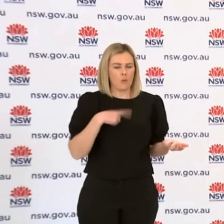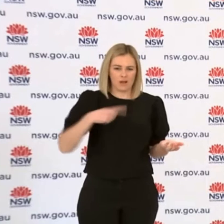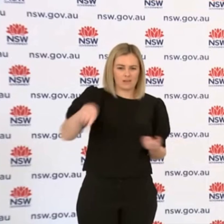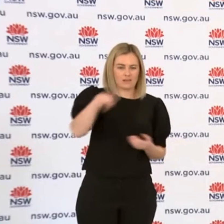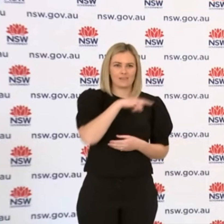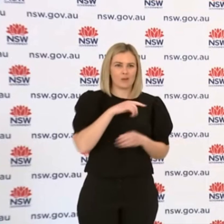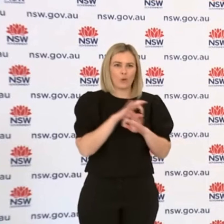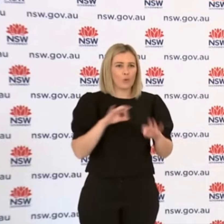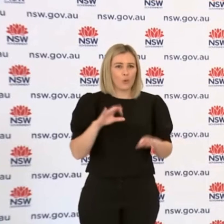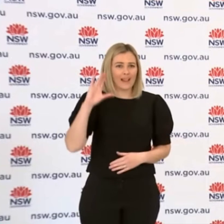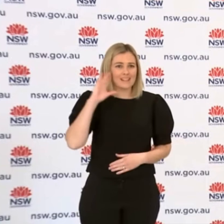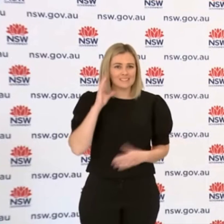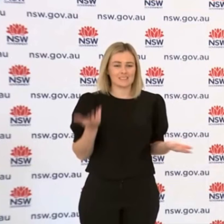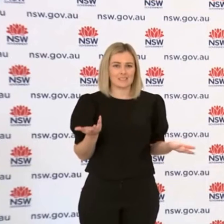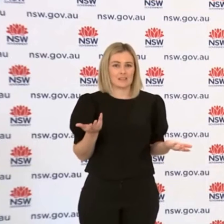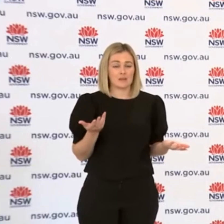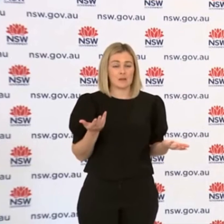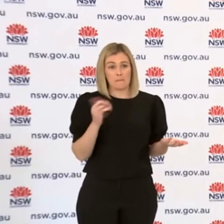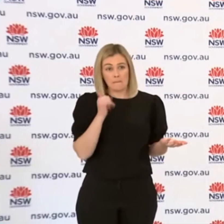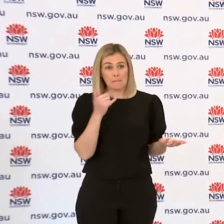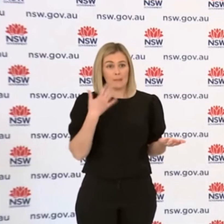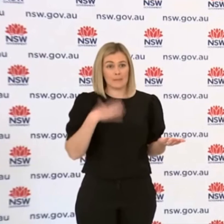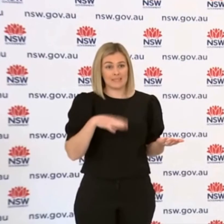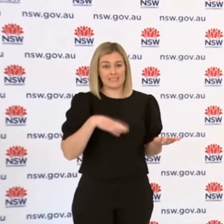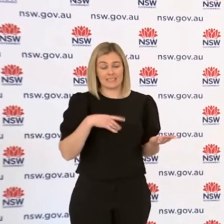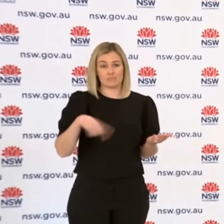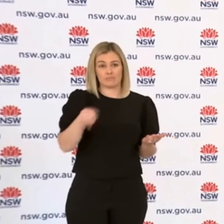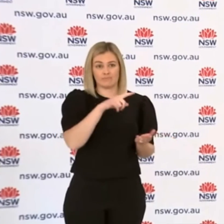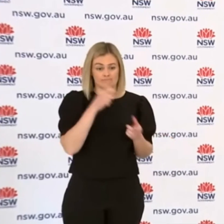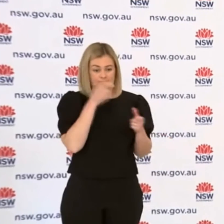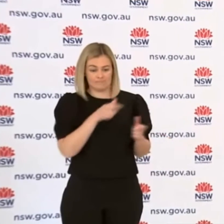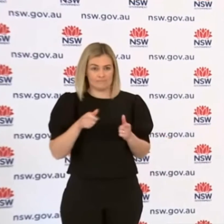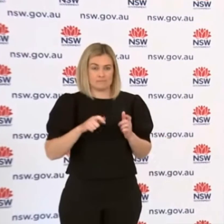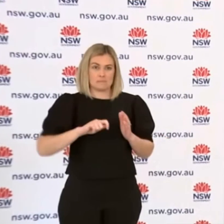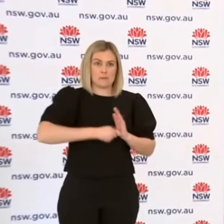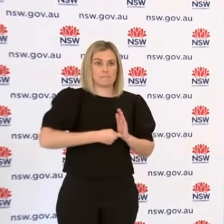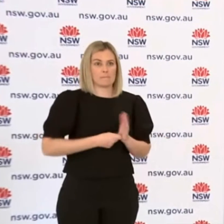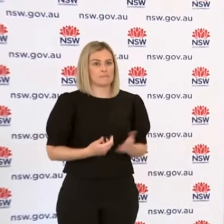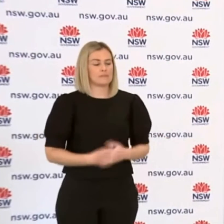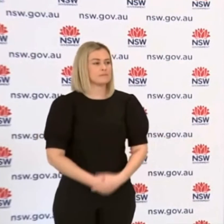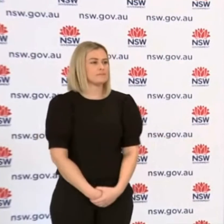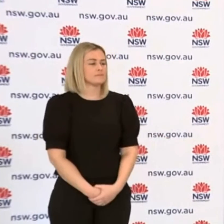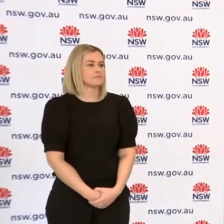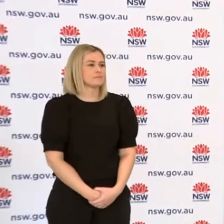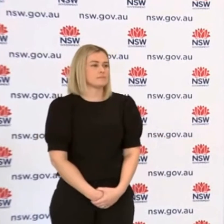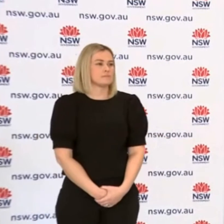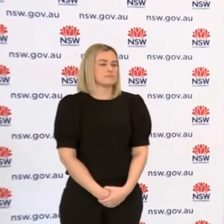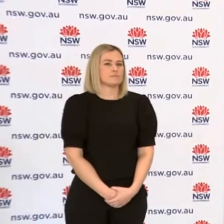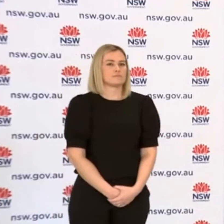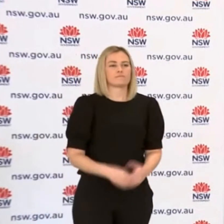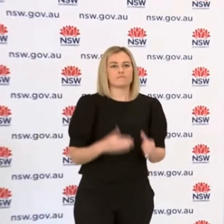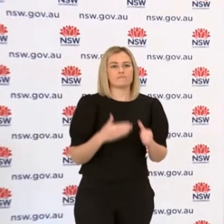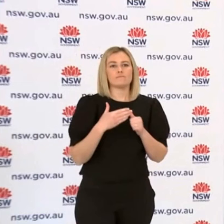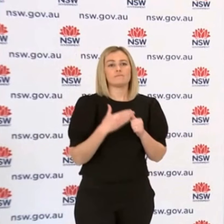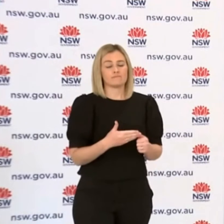through? And is it time for increased compliance in those areas? Look, as the Deputy Commissioner said,